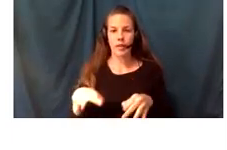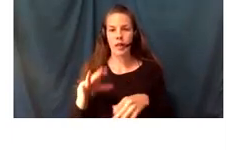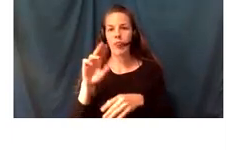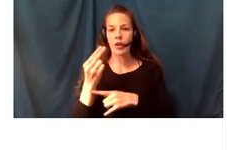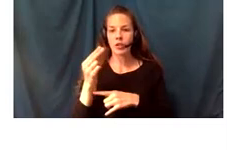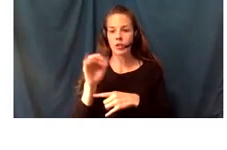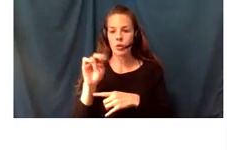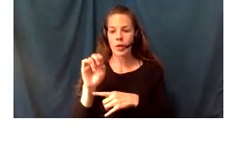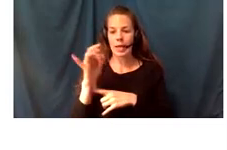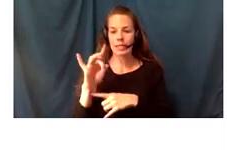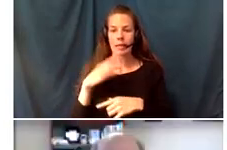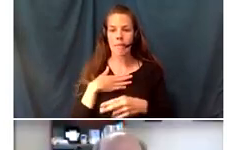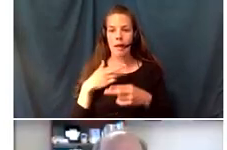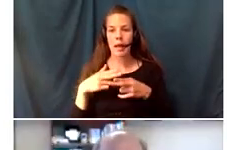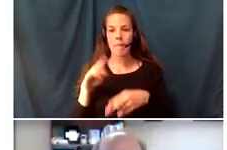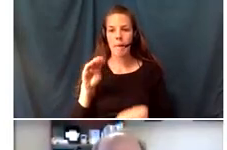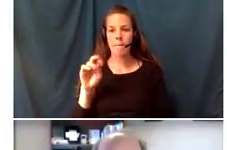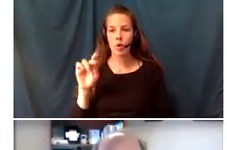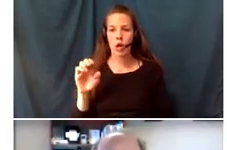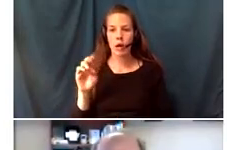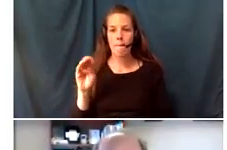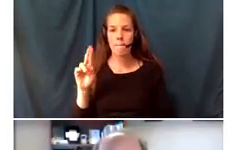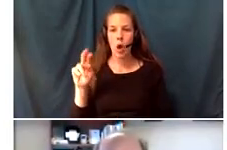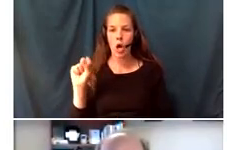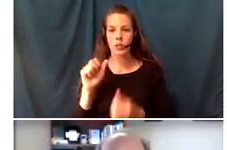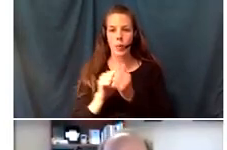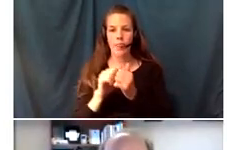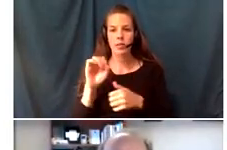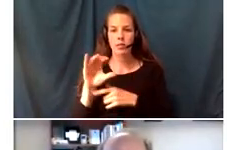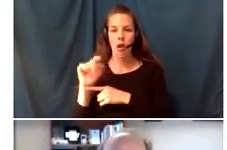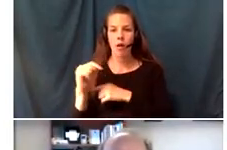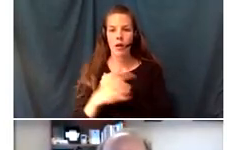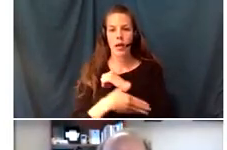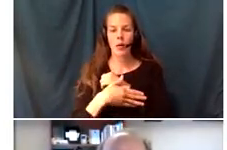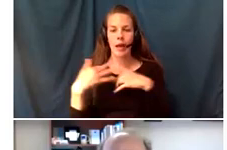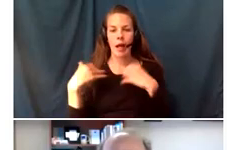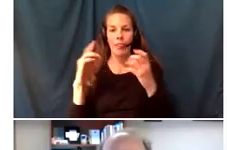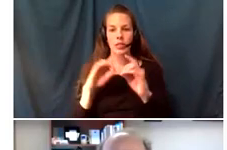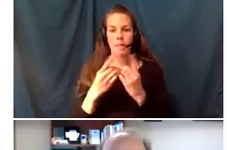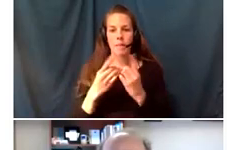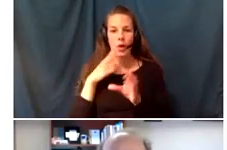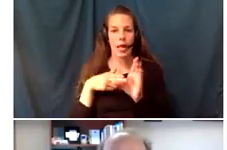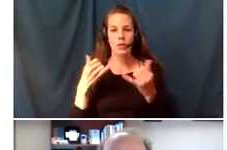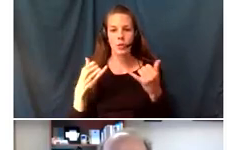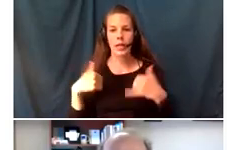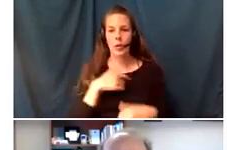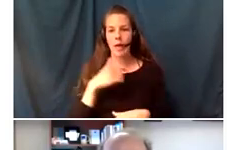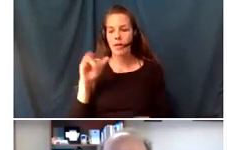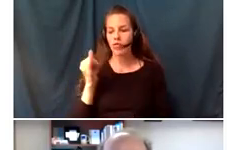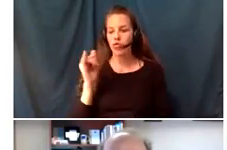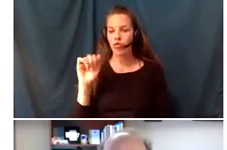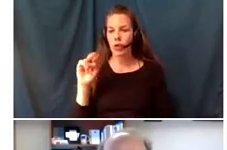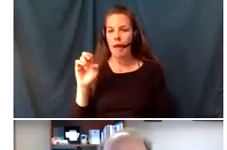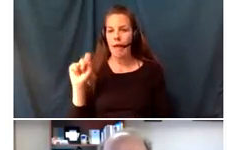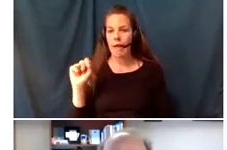Brooke Barnes with the Scott County Health Department. And joining us today, we have Janet Hill,